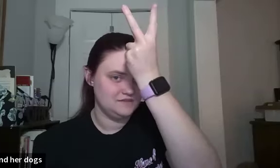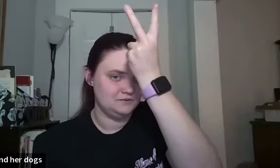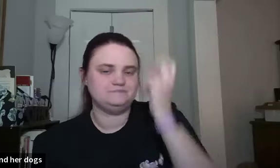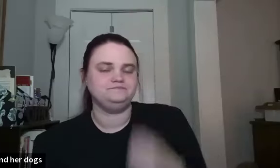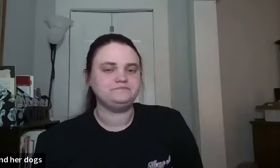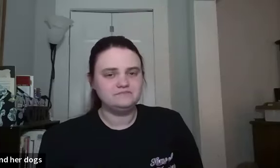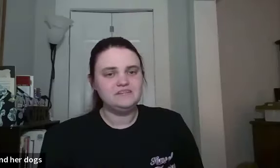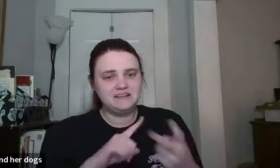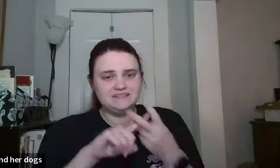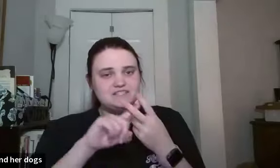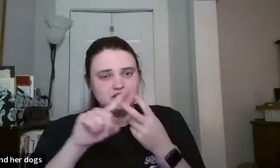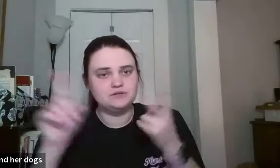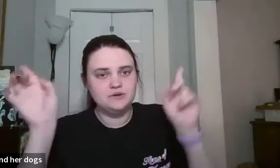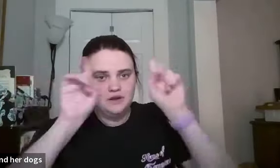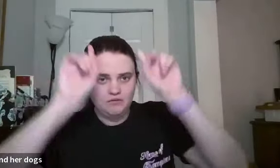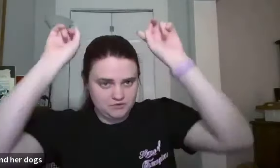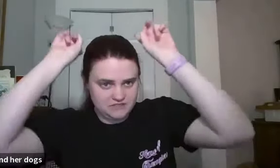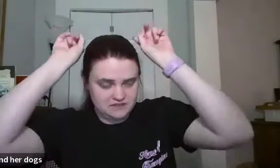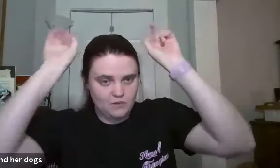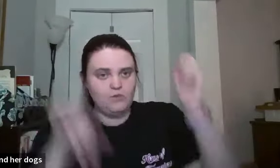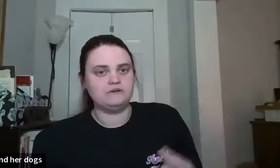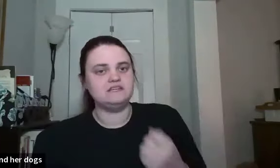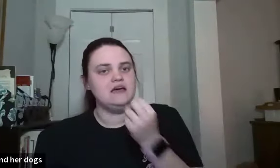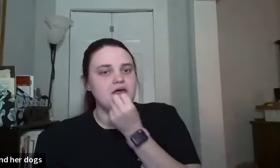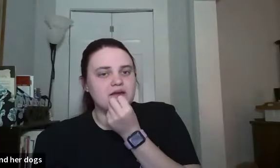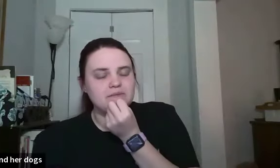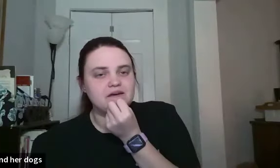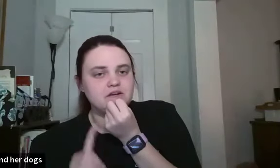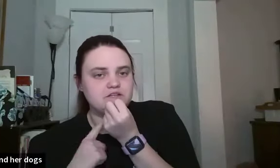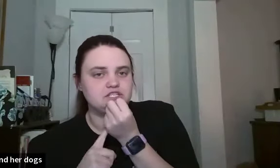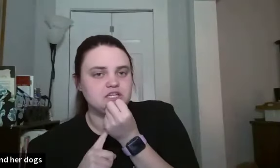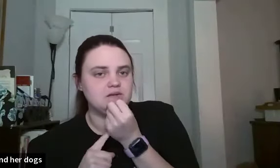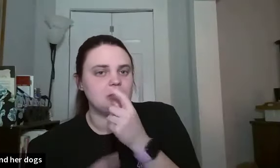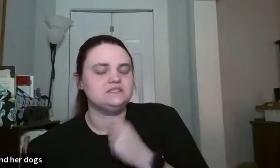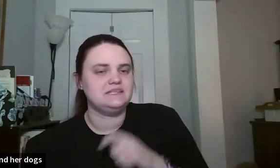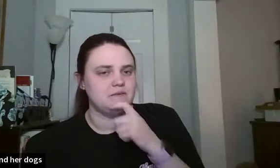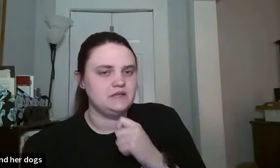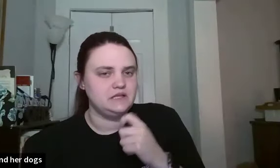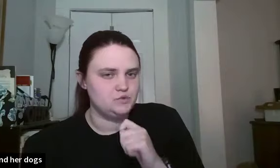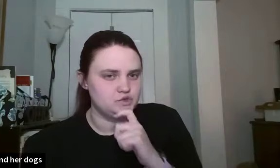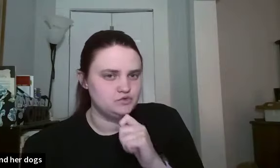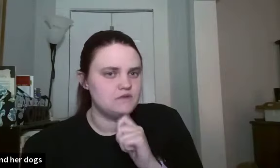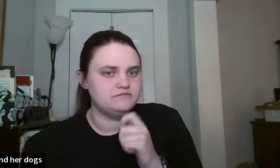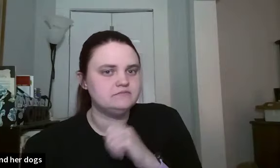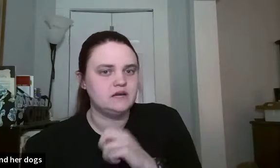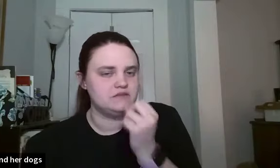Goat. Because the 2 represents the horns, and then coming down here, the chin represents like the billy goat, gruff kind of